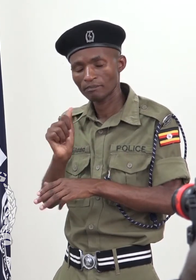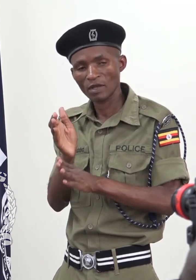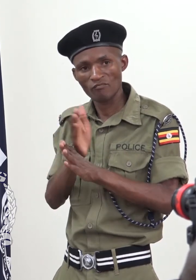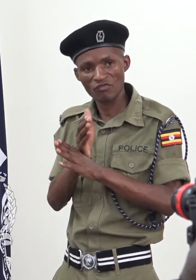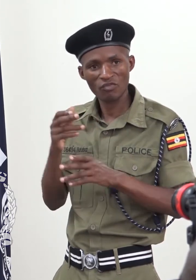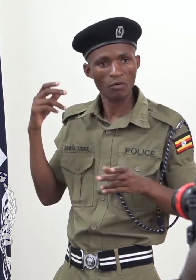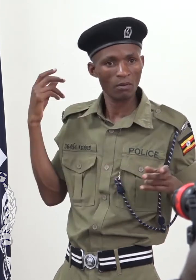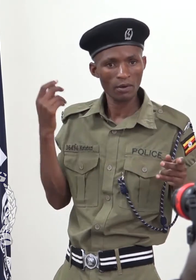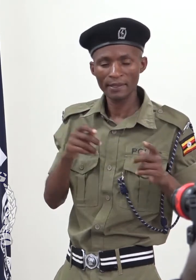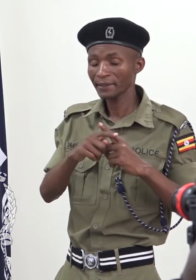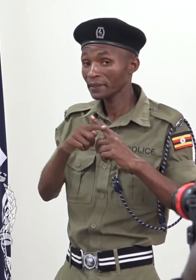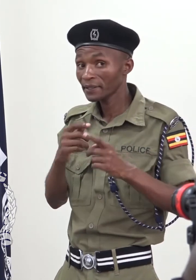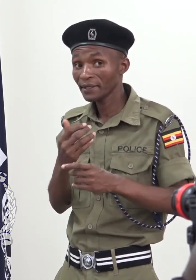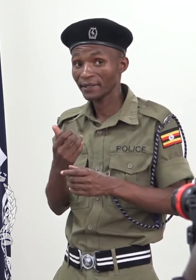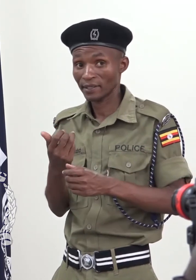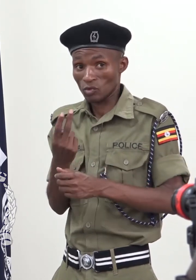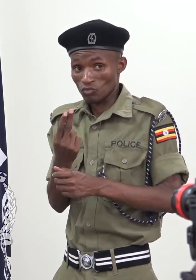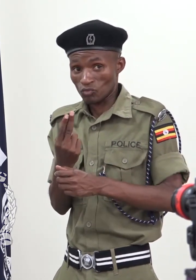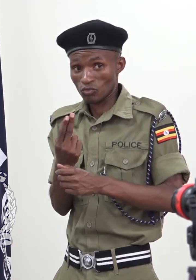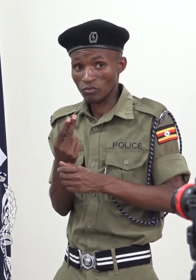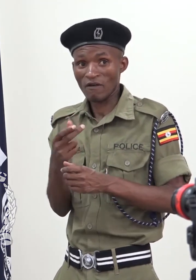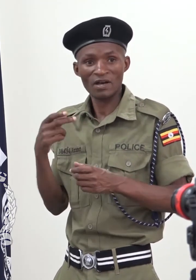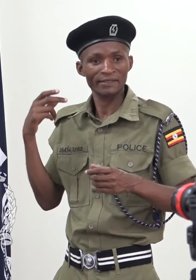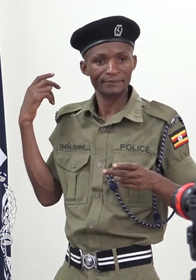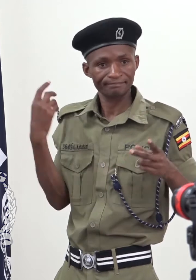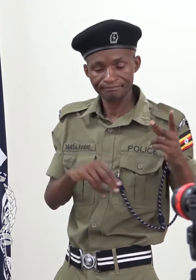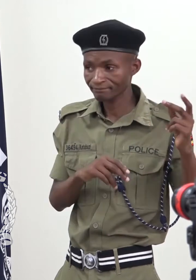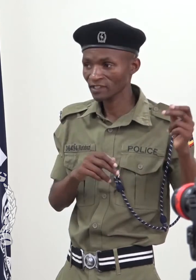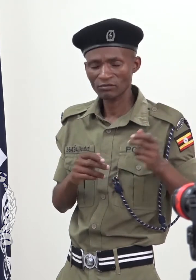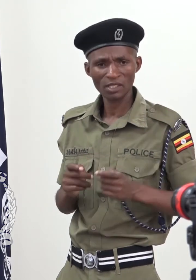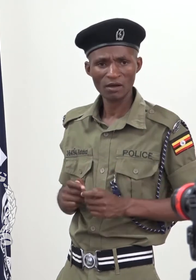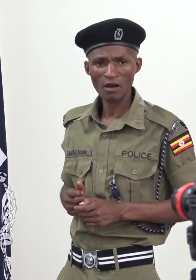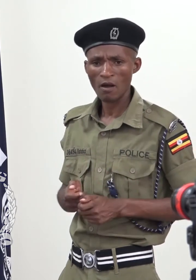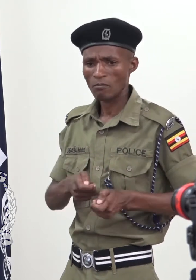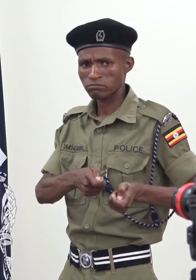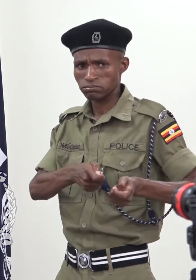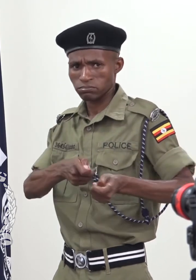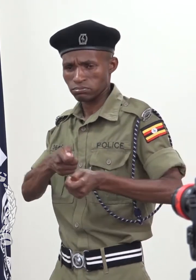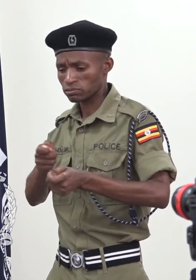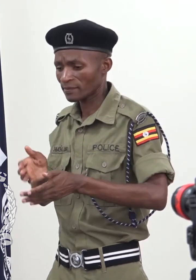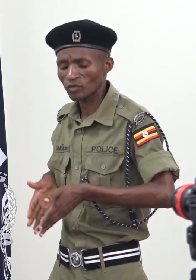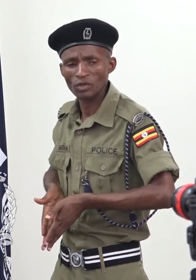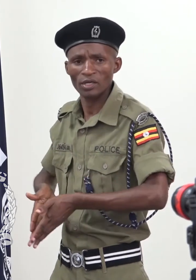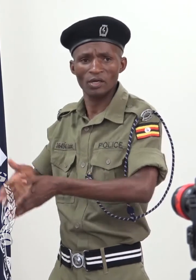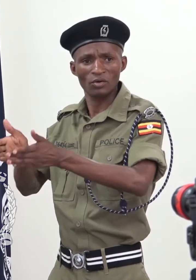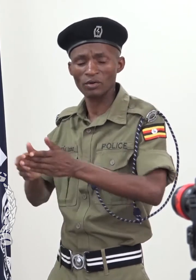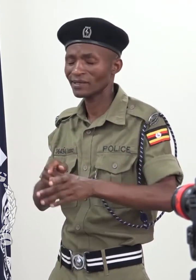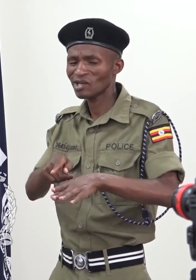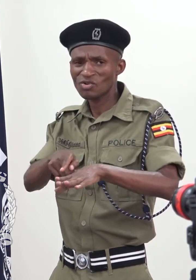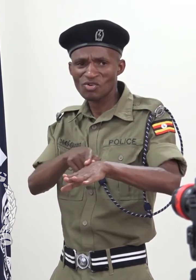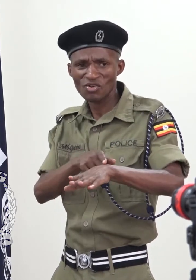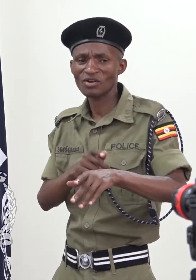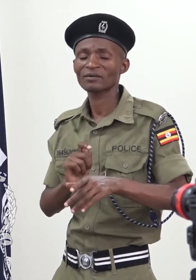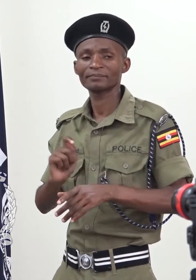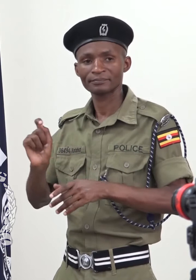them seriously and dragged her on the road for a very good distance. So these are very grave incidents of